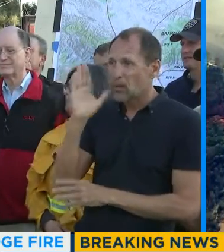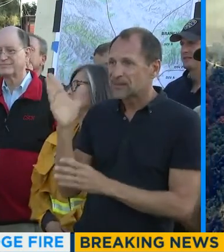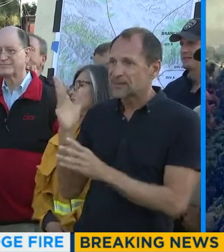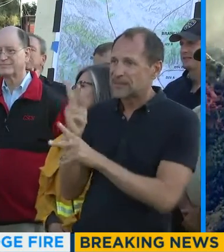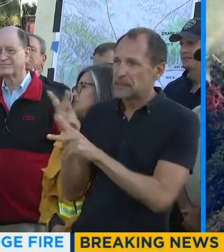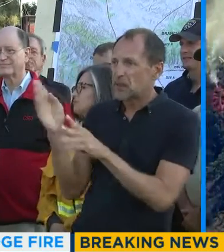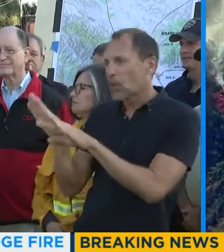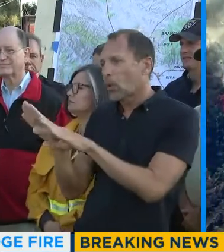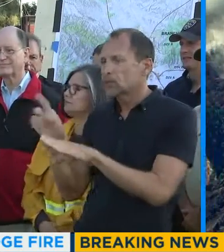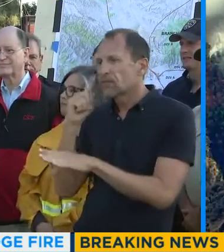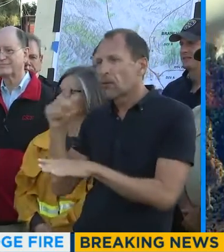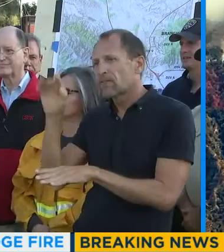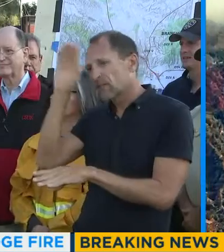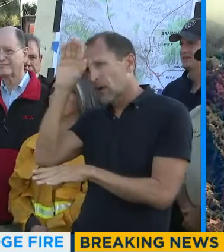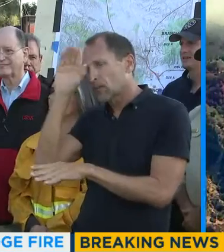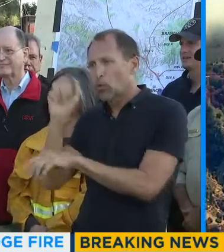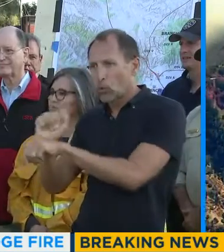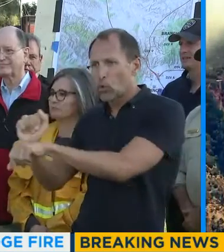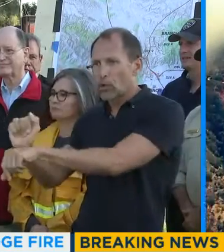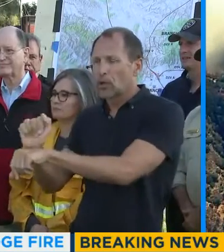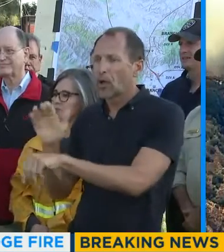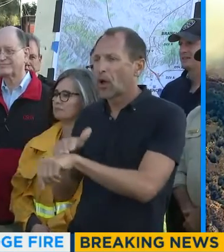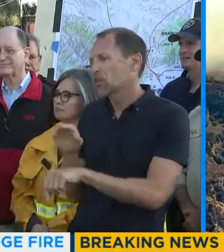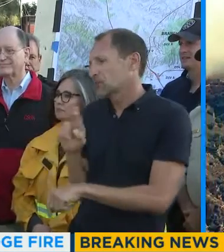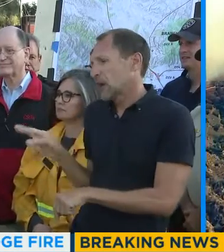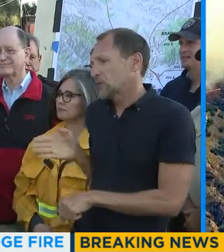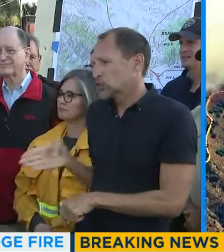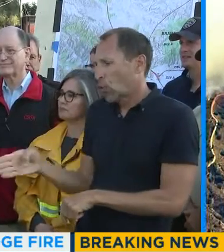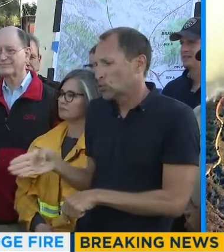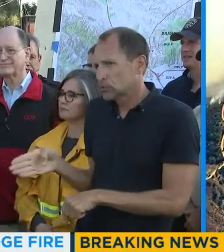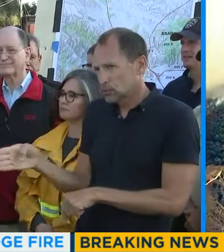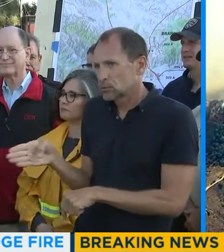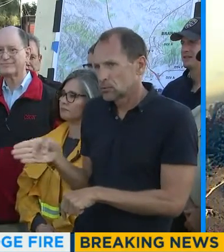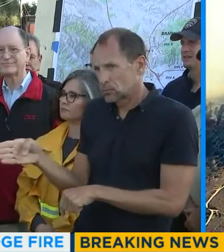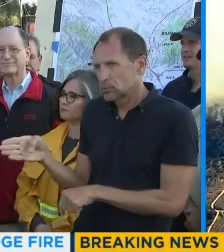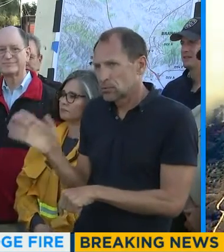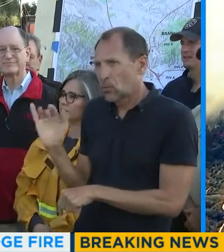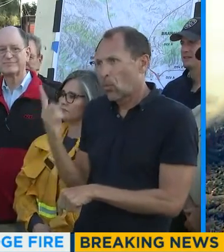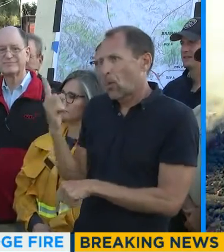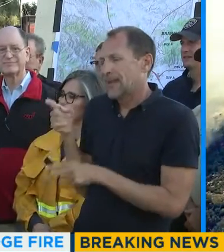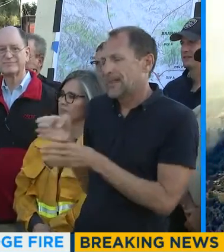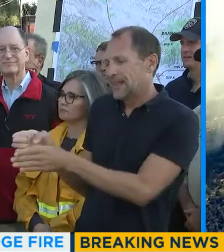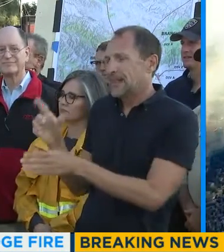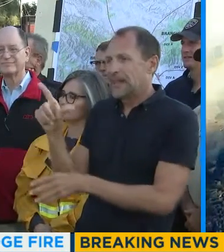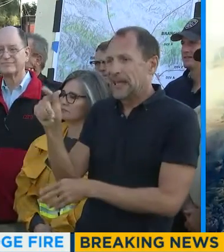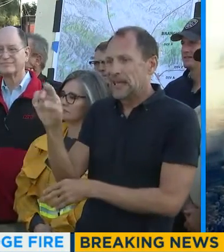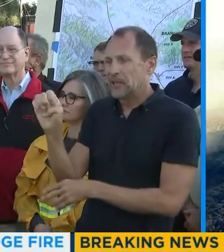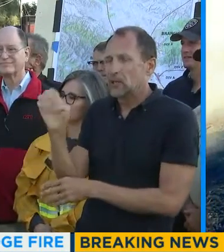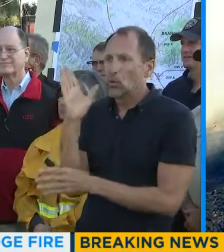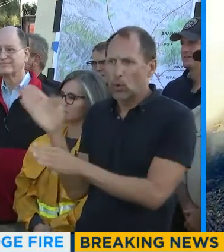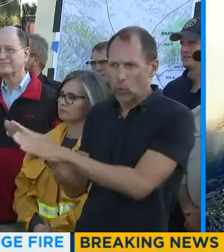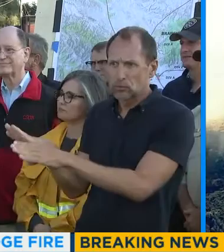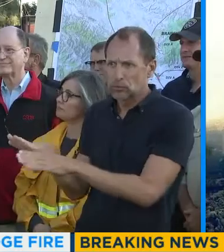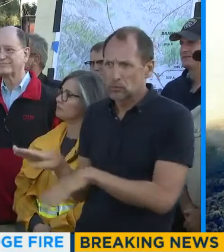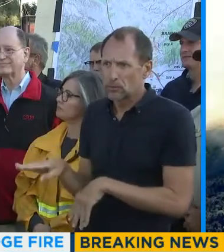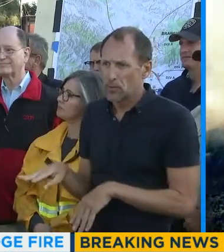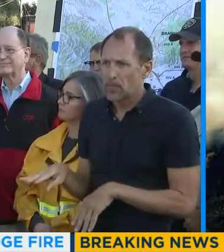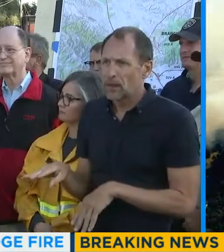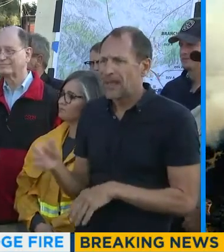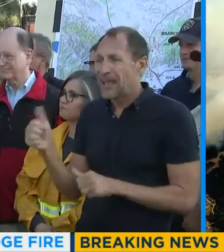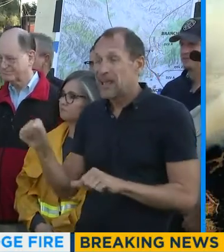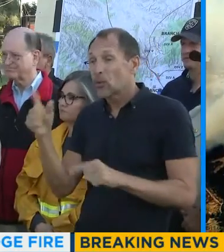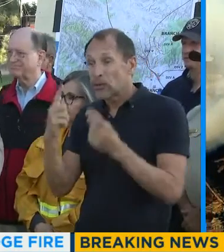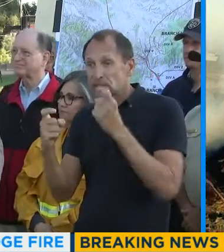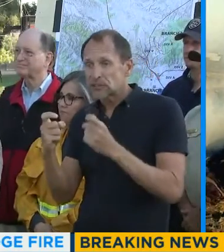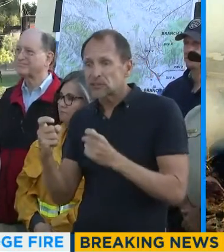can keep doing some work that they've been doing on the right shoulder there. And if there's any questions, we can do a sidebar afterwards. Thank